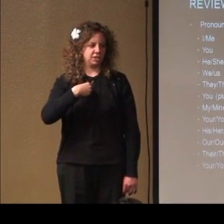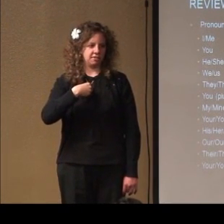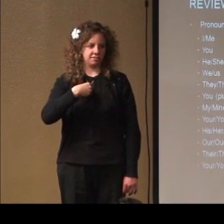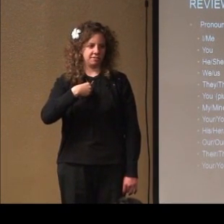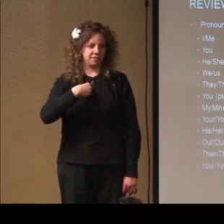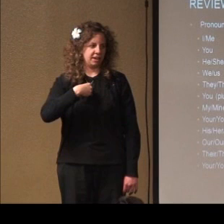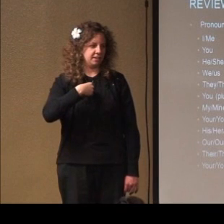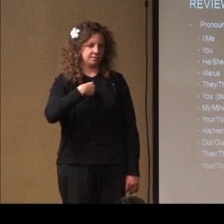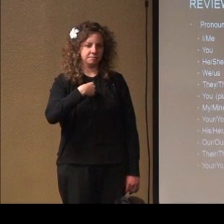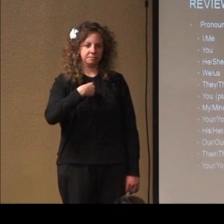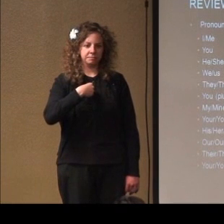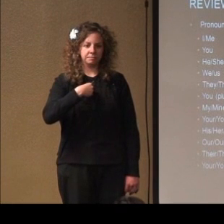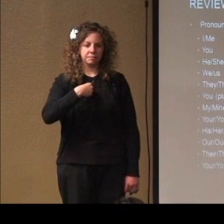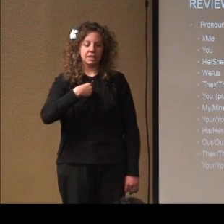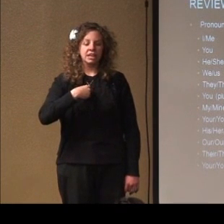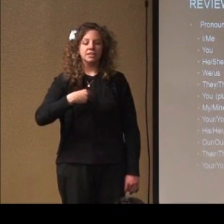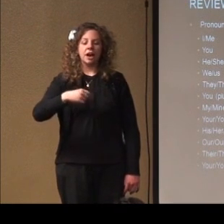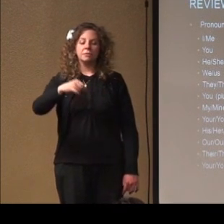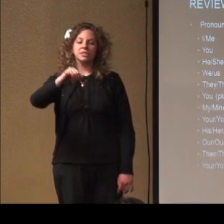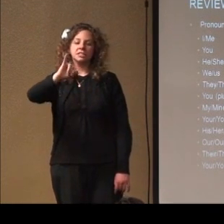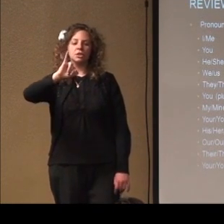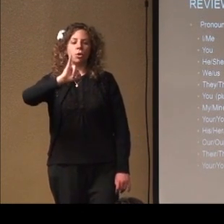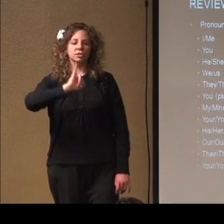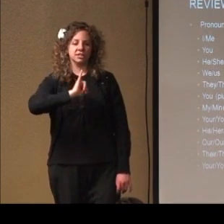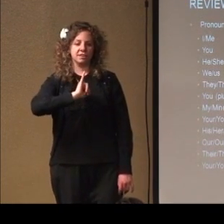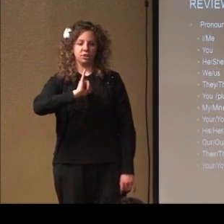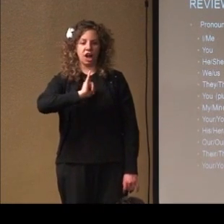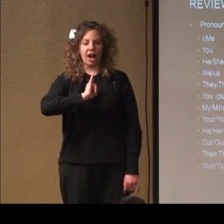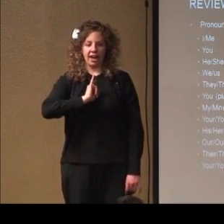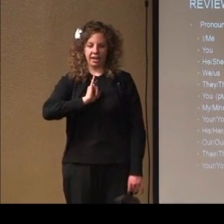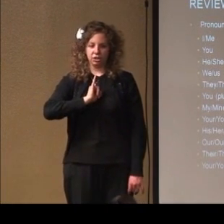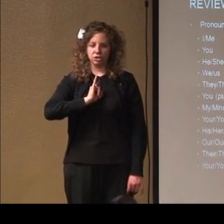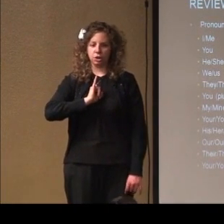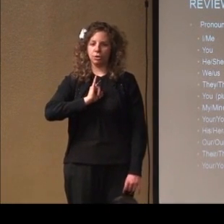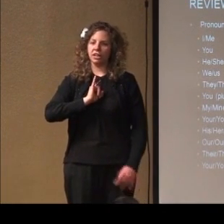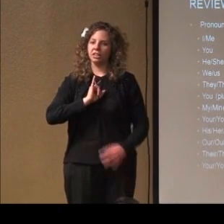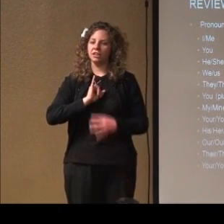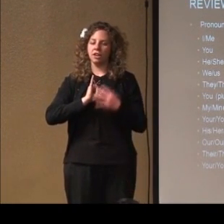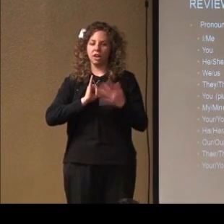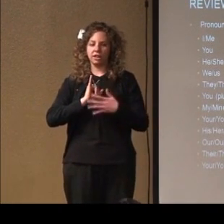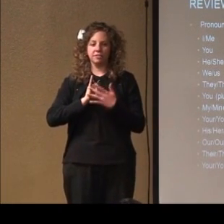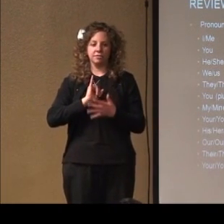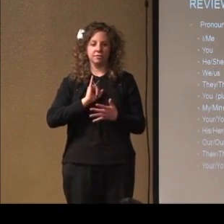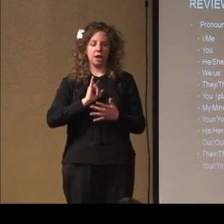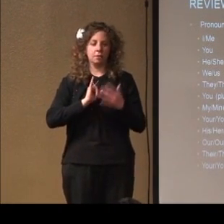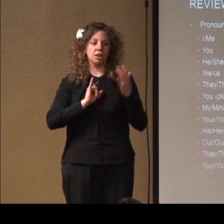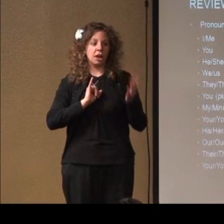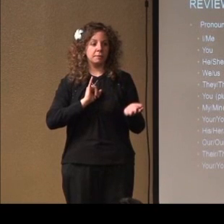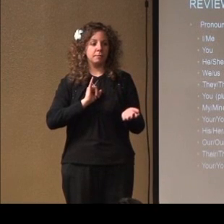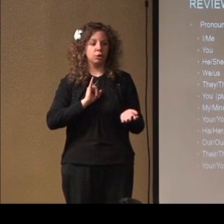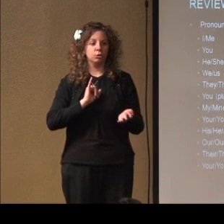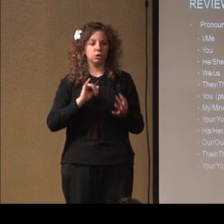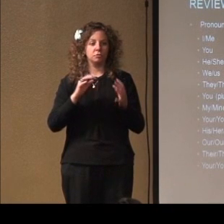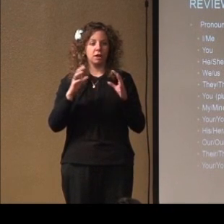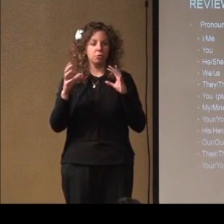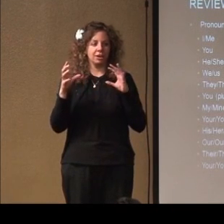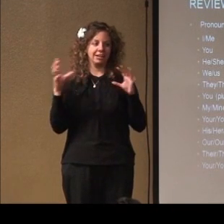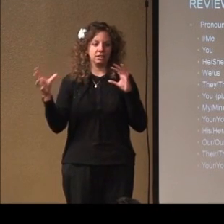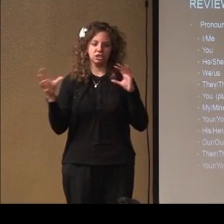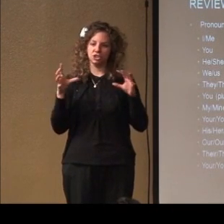yourself, okay? This is the old sign for I. So in a lot of people who learn a more English